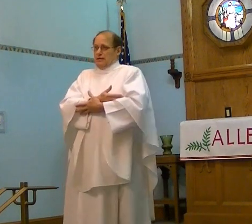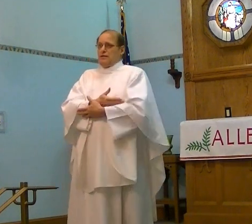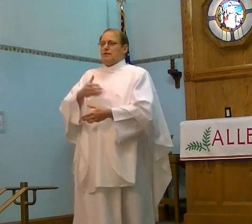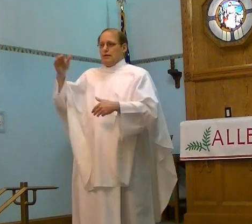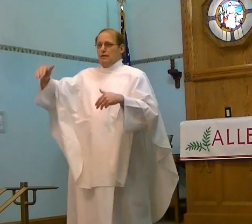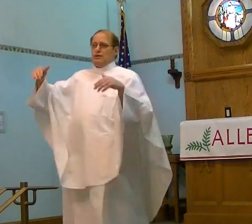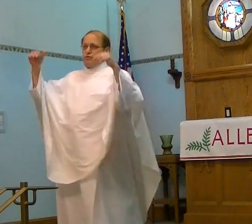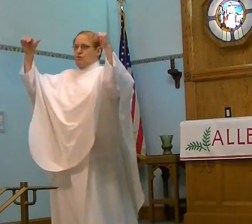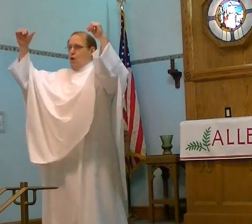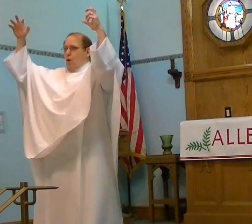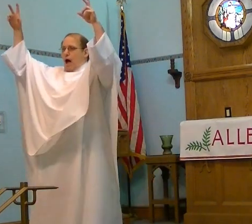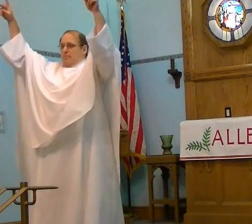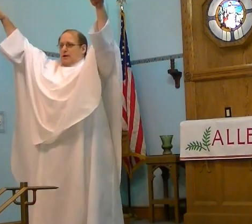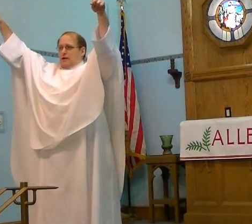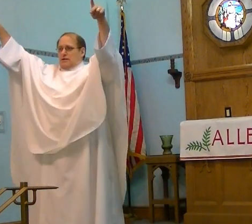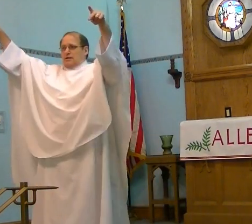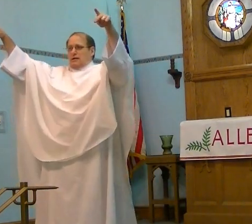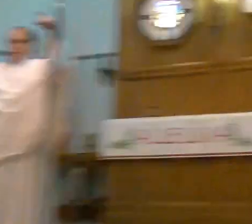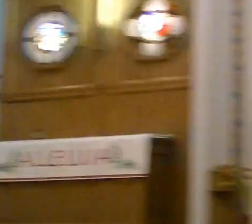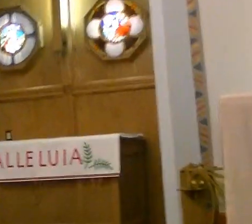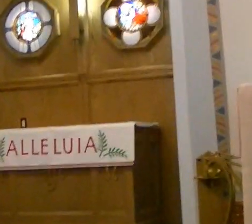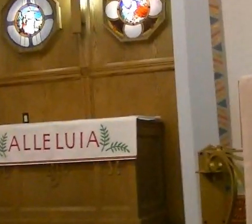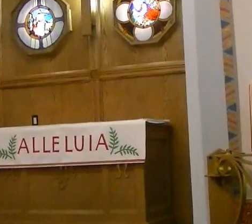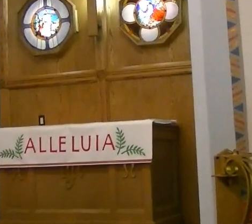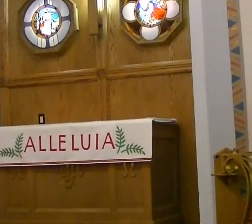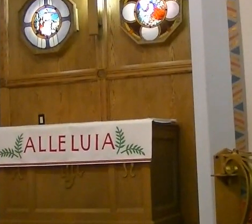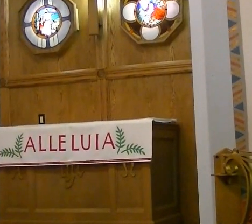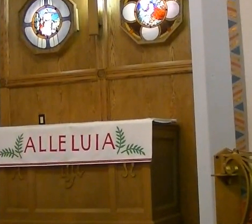grow up. I would be...